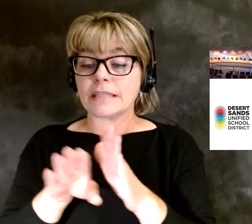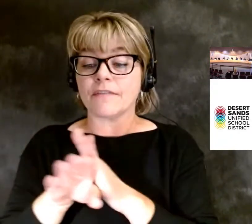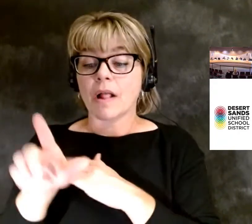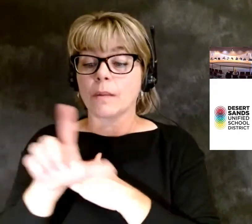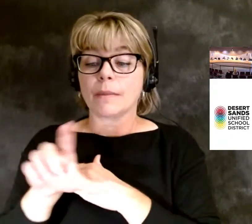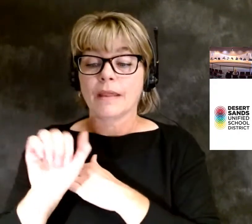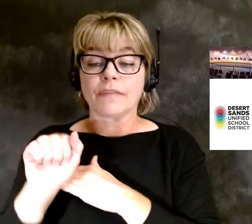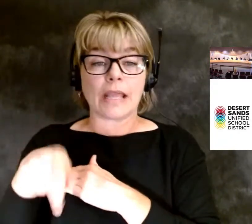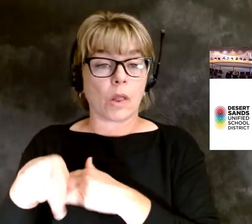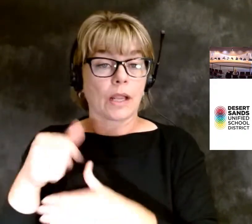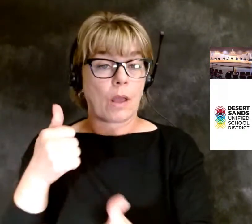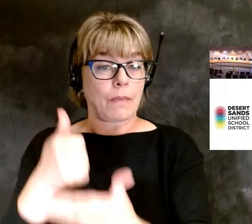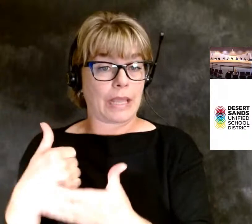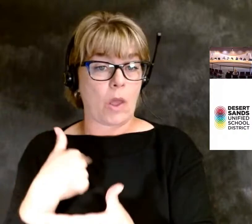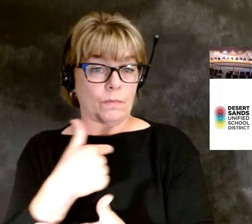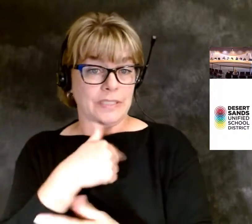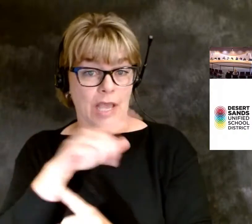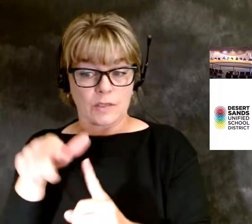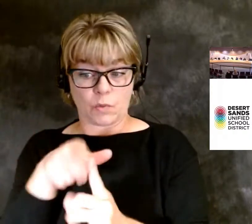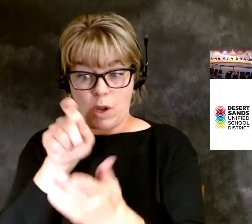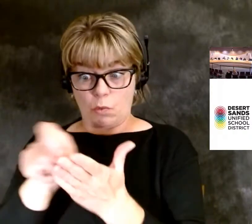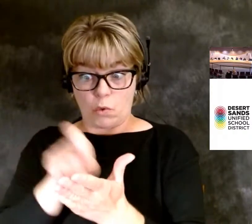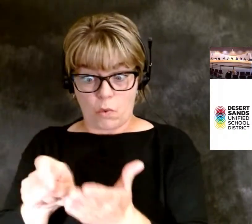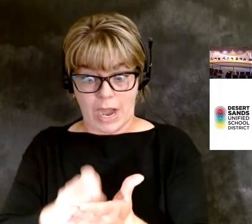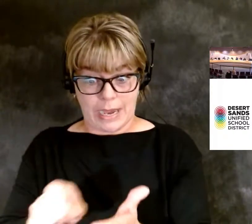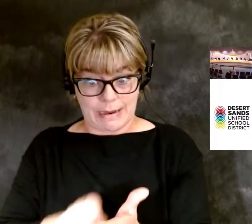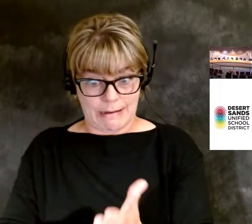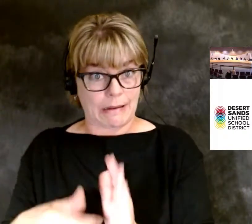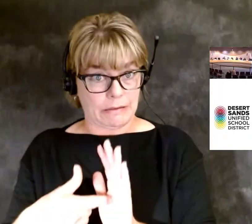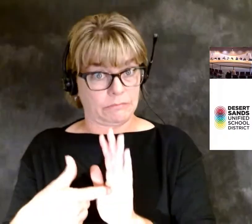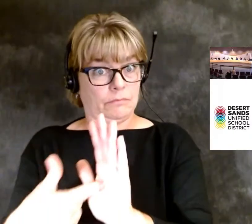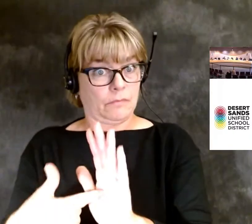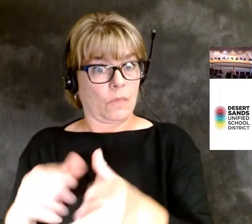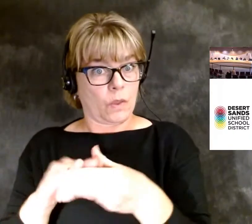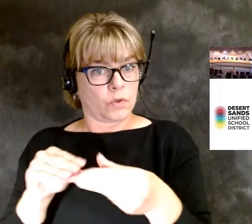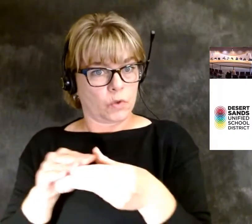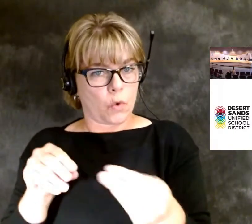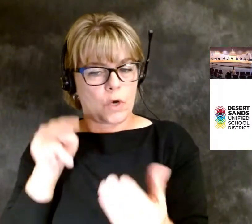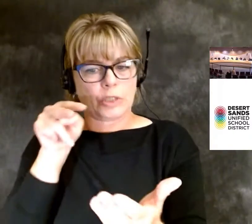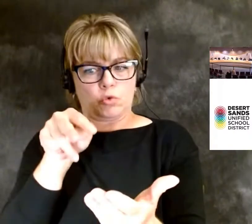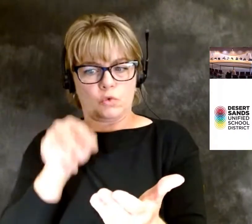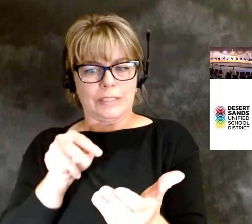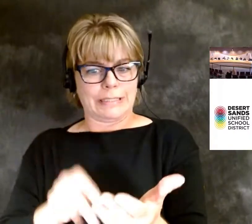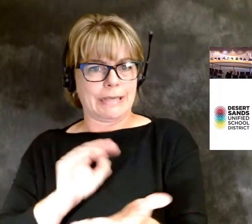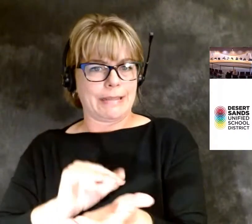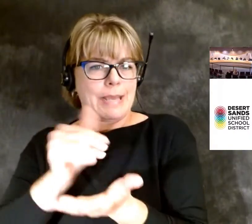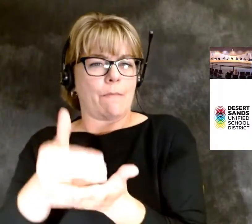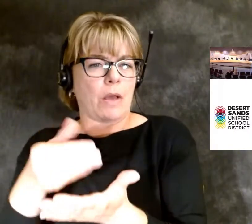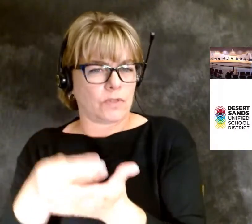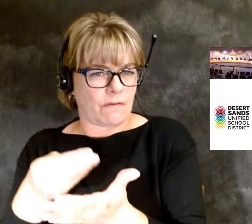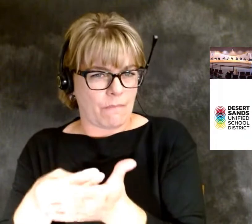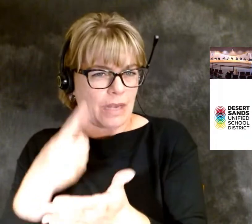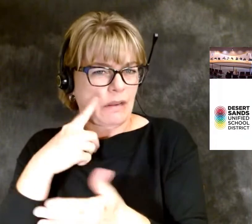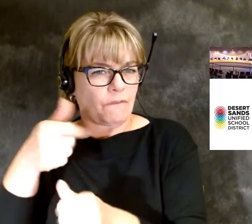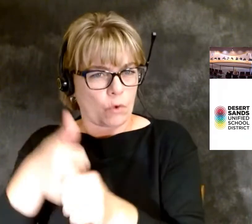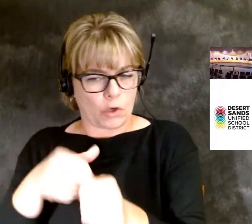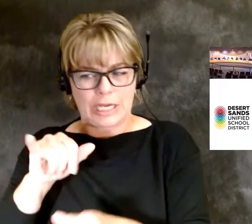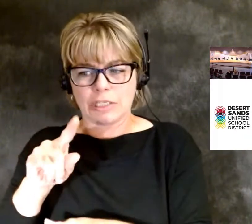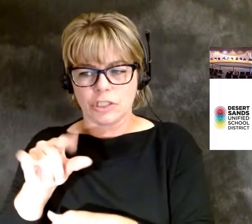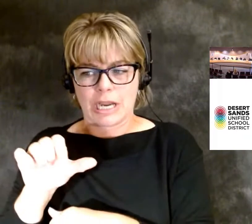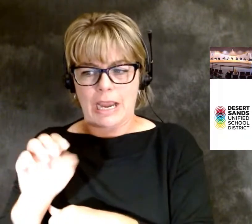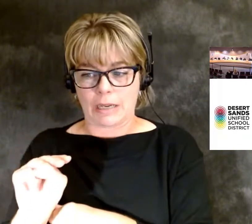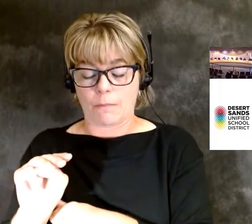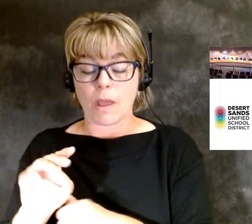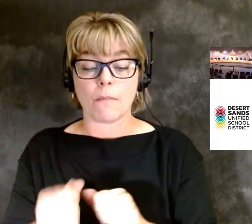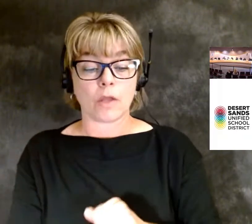when we're writing and telling the story to actually see the amounts. Now, in the, just to kind of address the first